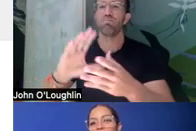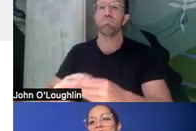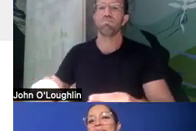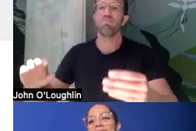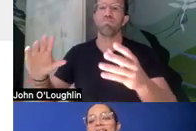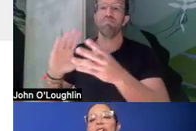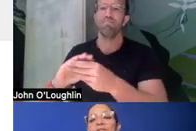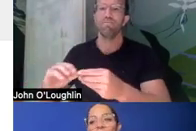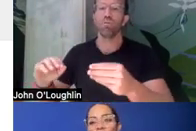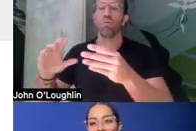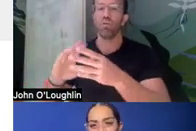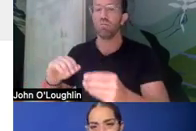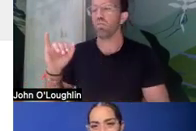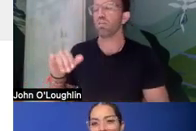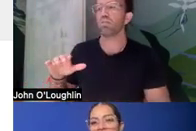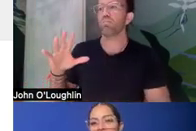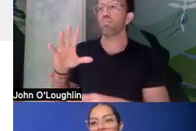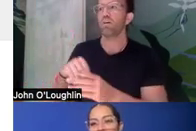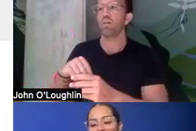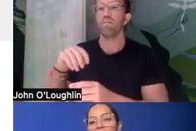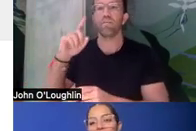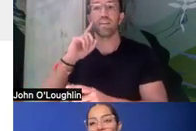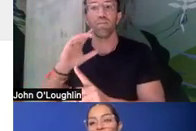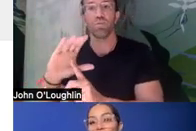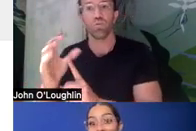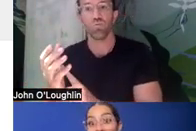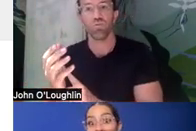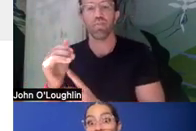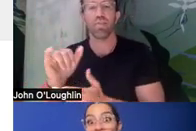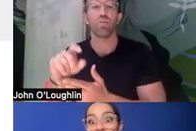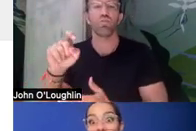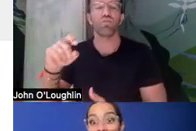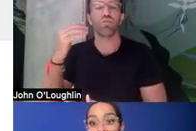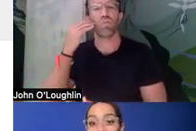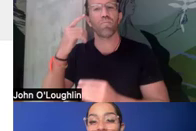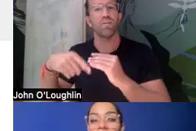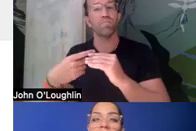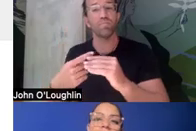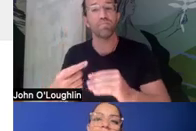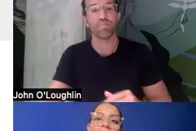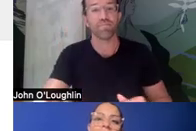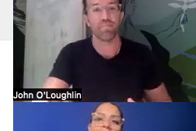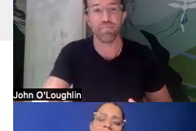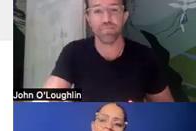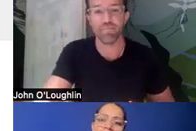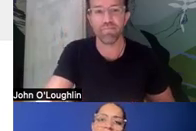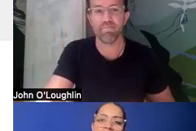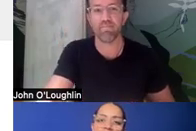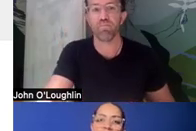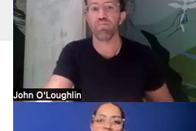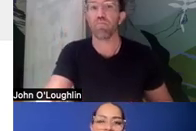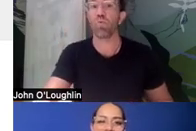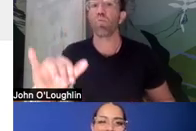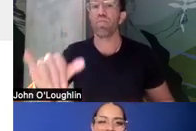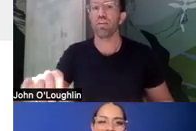messing up on me. That's folklore. I meant to say that's folklore that we have in the deaf community, and it's something that you